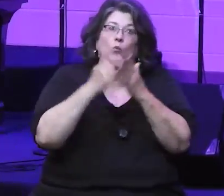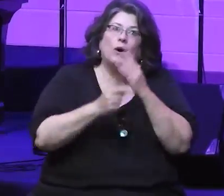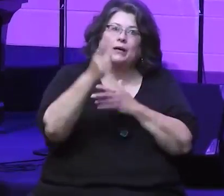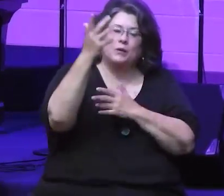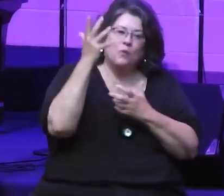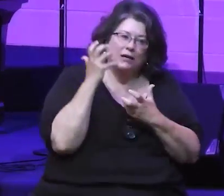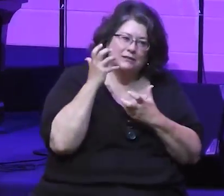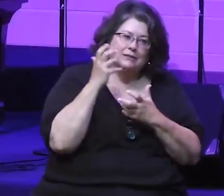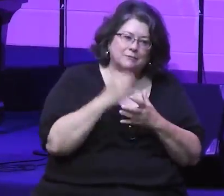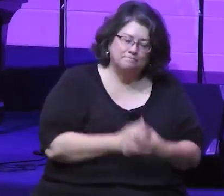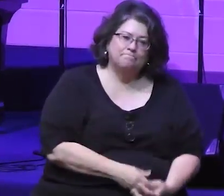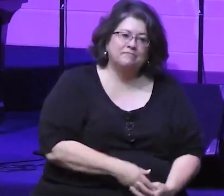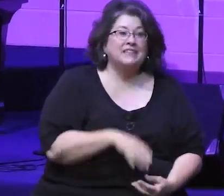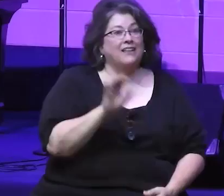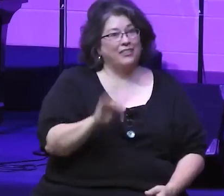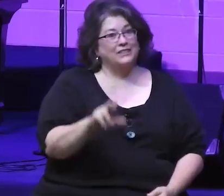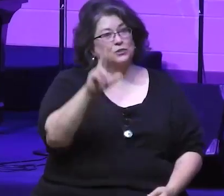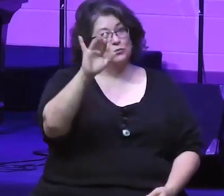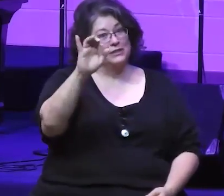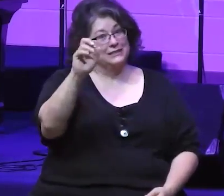doing forever at risk.